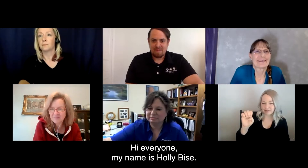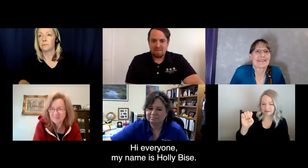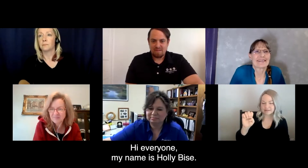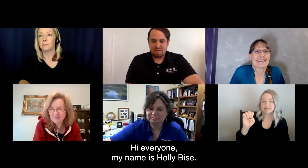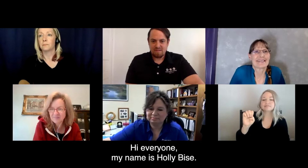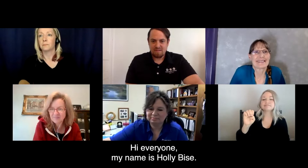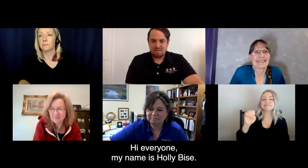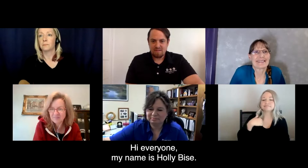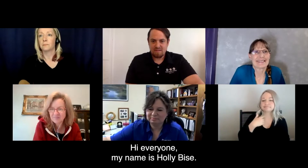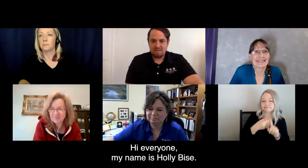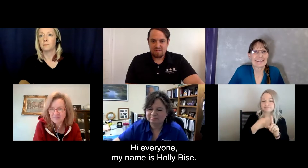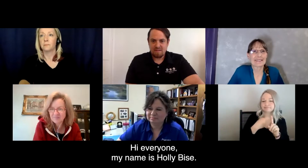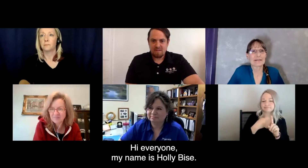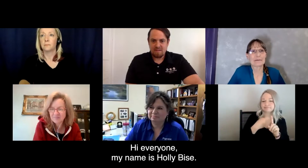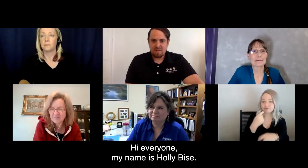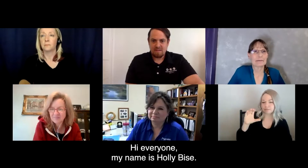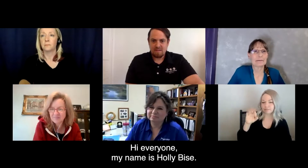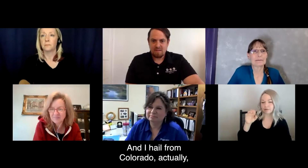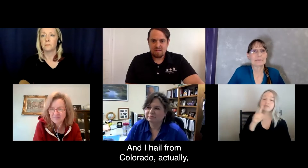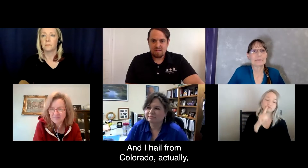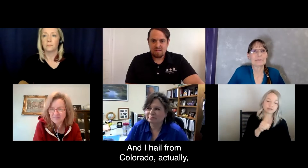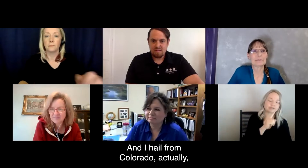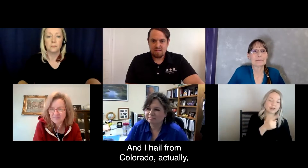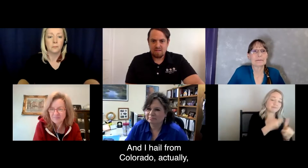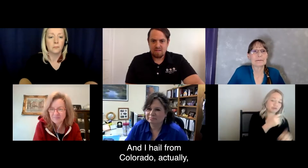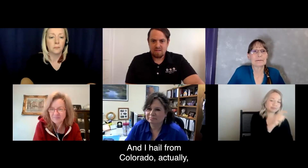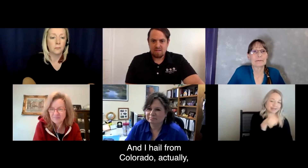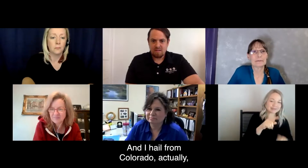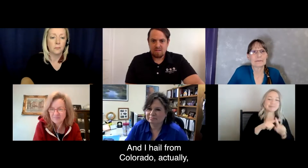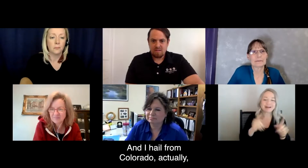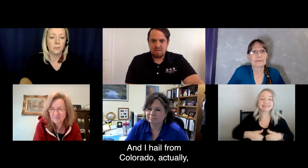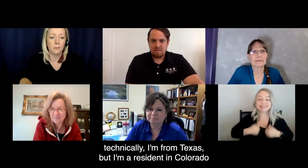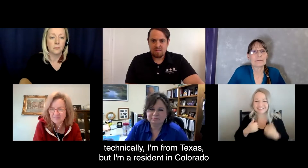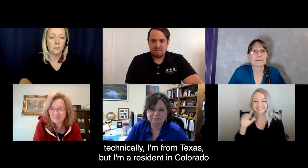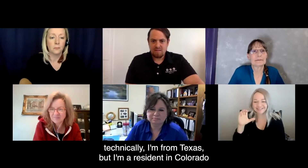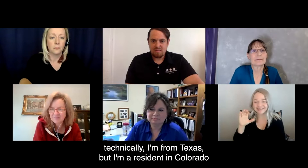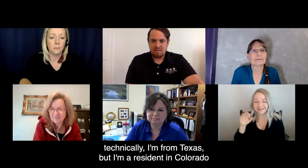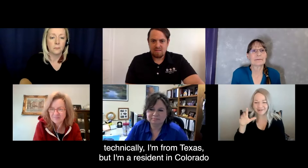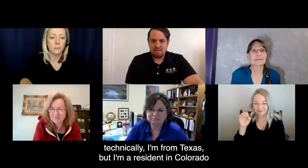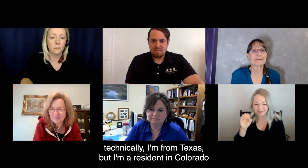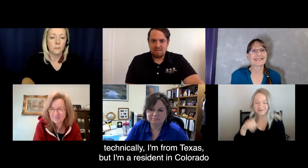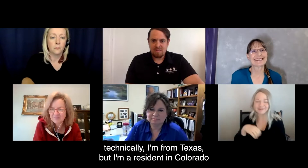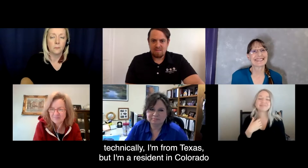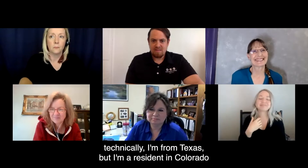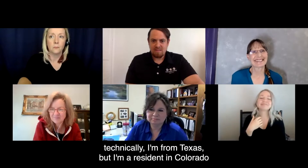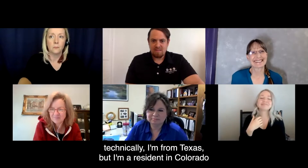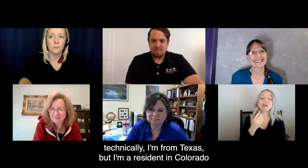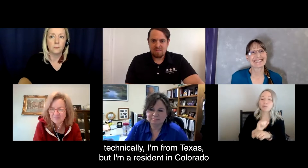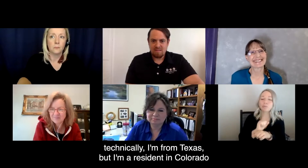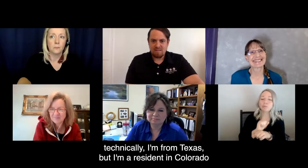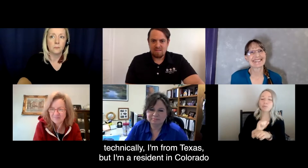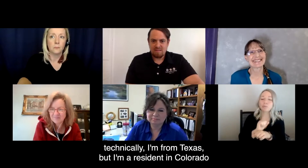Hi, everyone. My name is Holly Weiss, and I hail from Colorado. Actually, technically, I'm from Texas, but